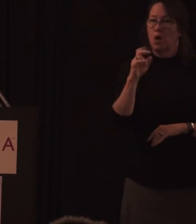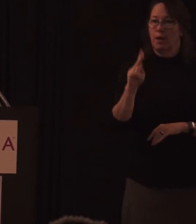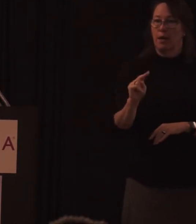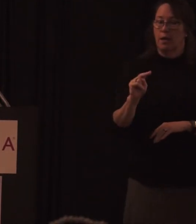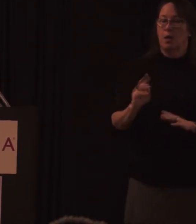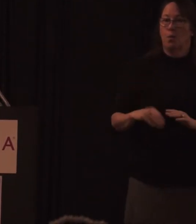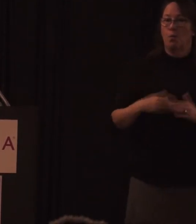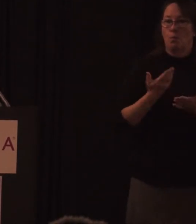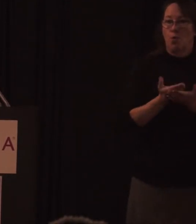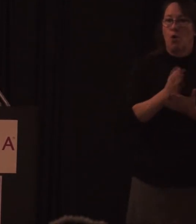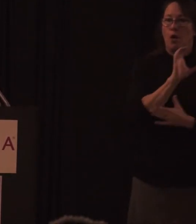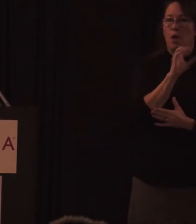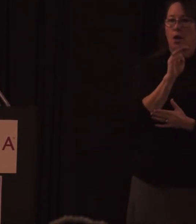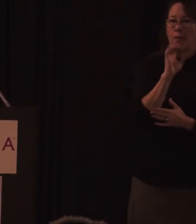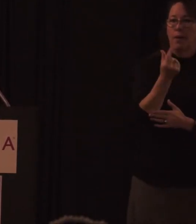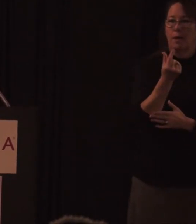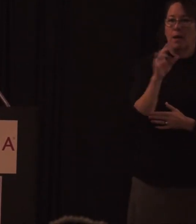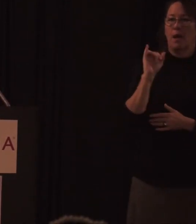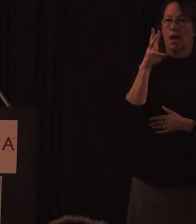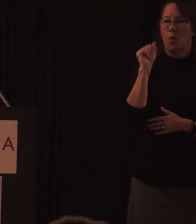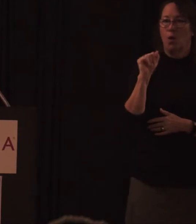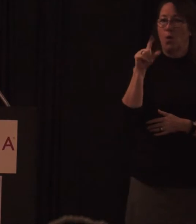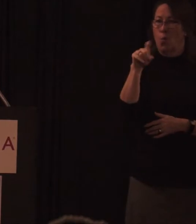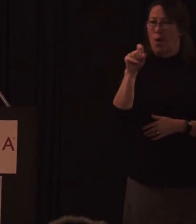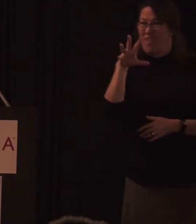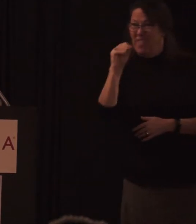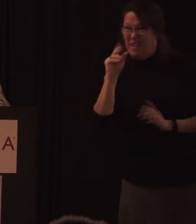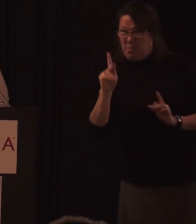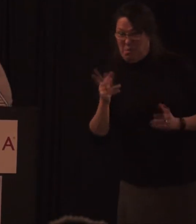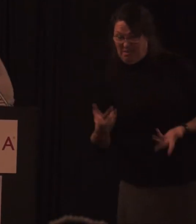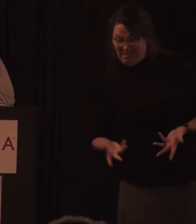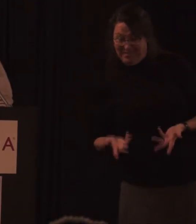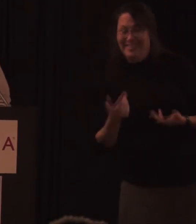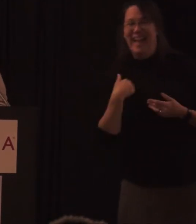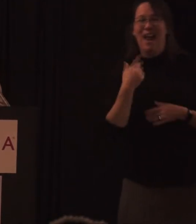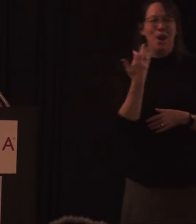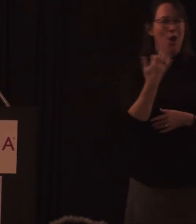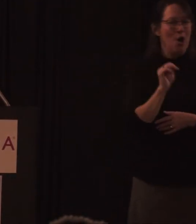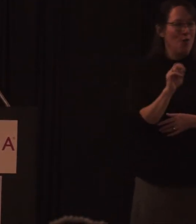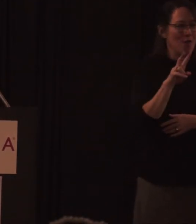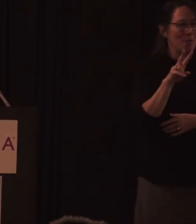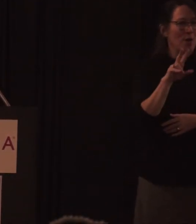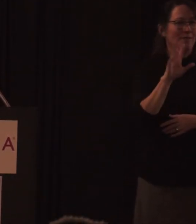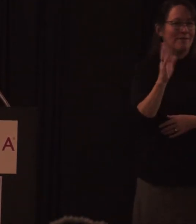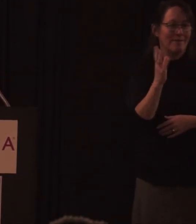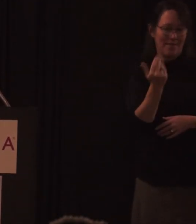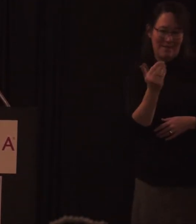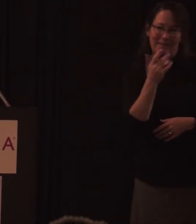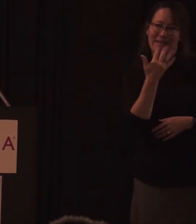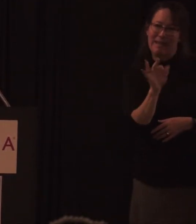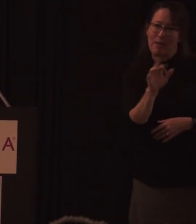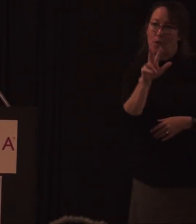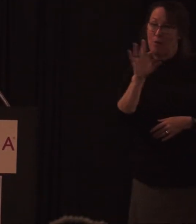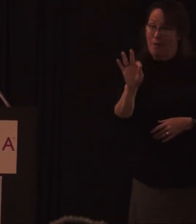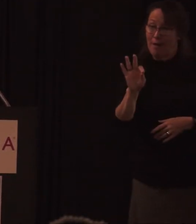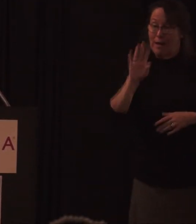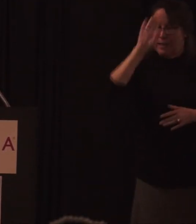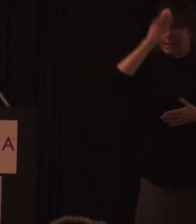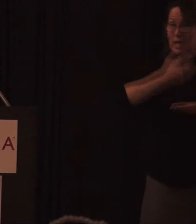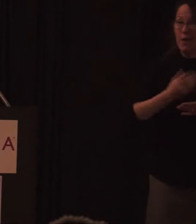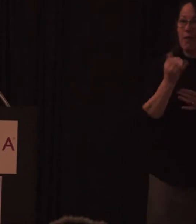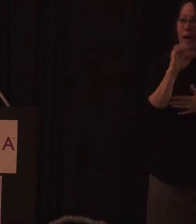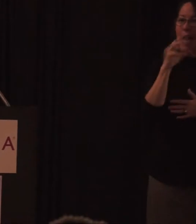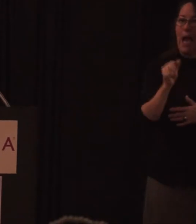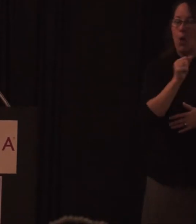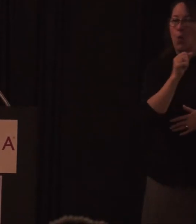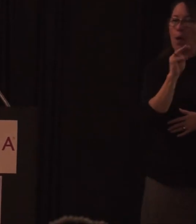Cumming, Iowa, population 150, on November 19, 1939. The son of an Iowa